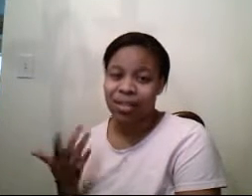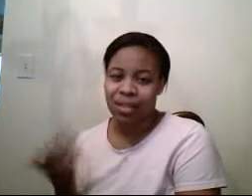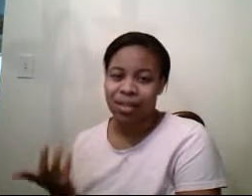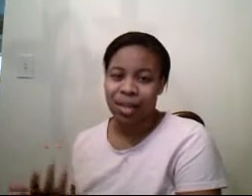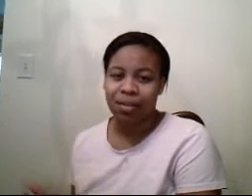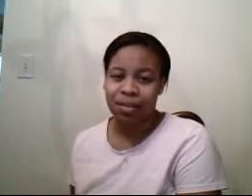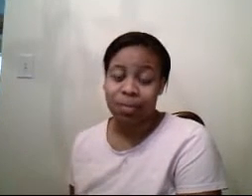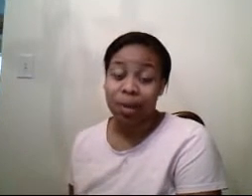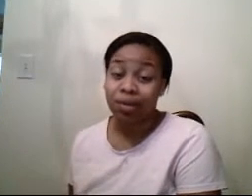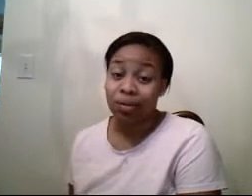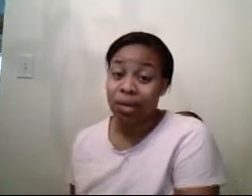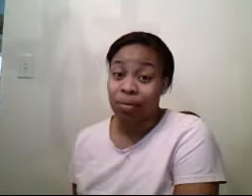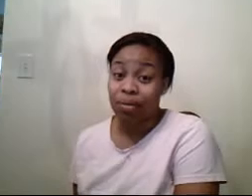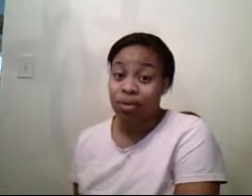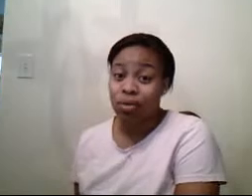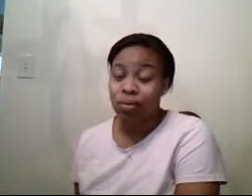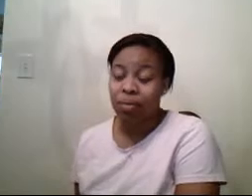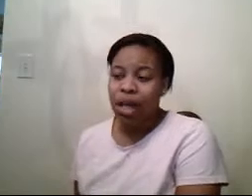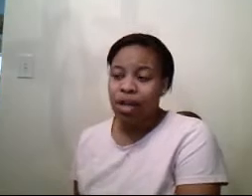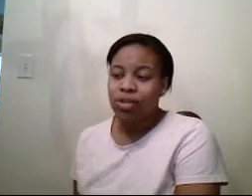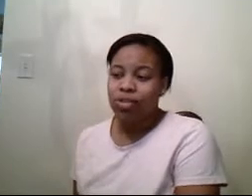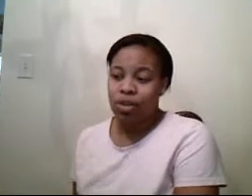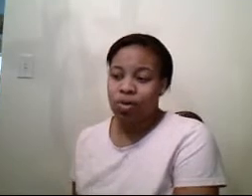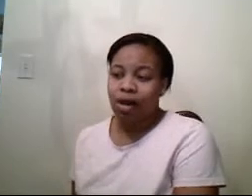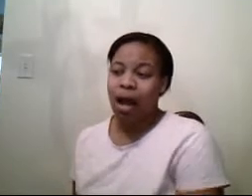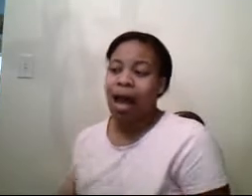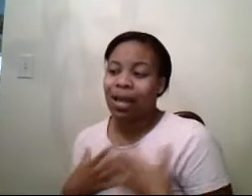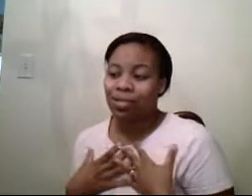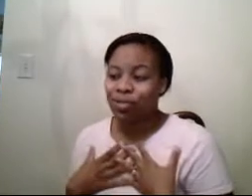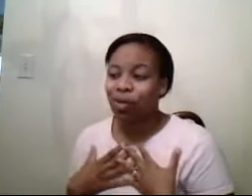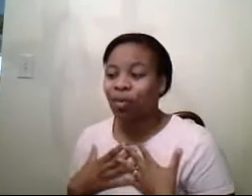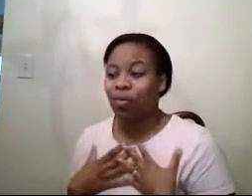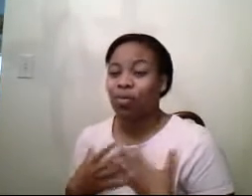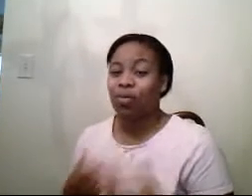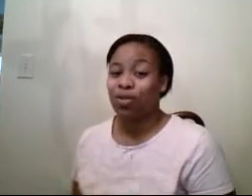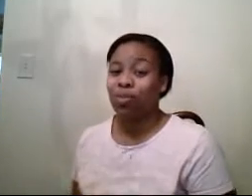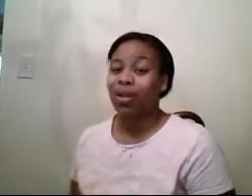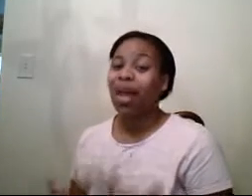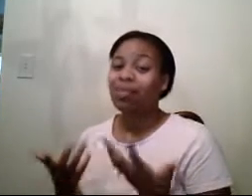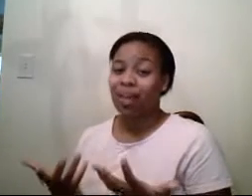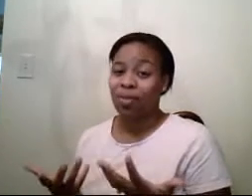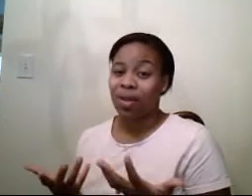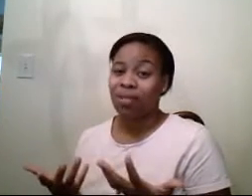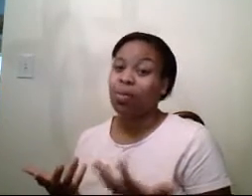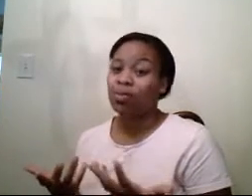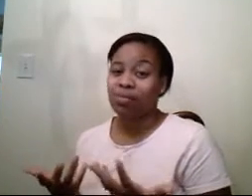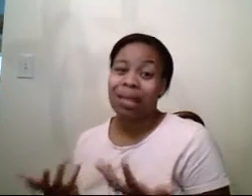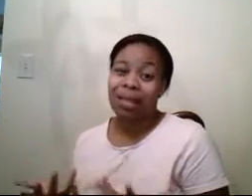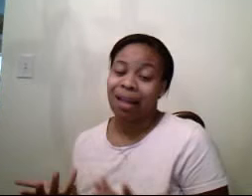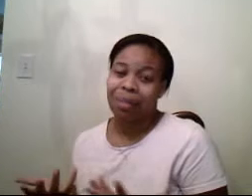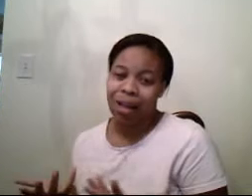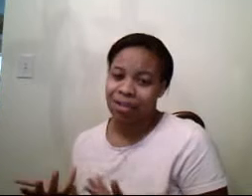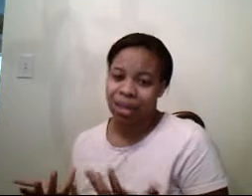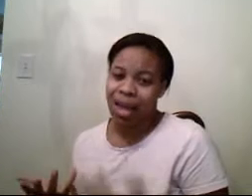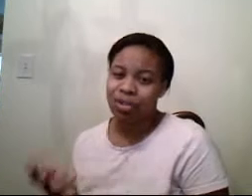That's the intent of the speaker, which I would assume. So I, as an interpreter, would want to put it out there with the most meaning that I possibly can.